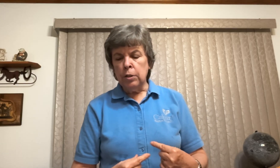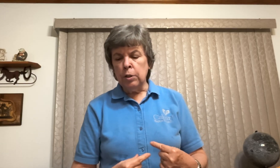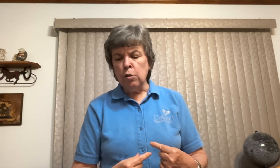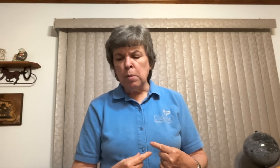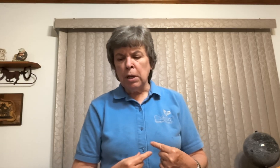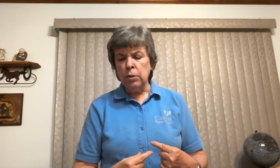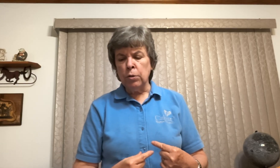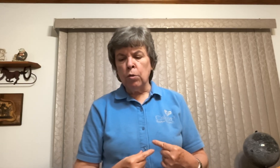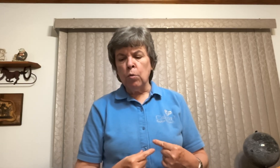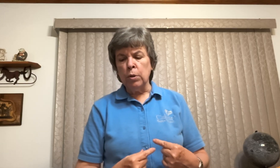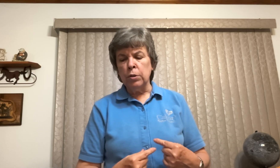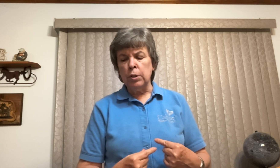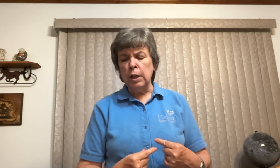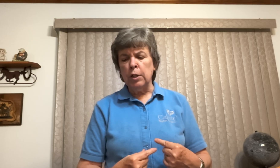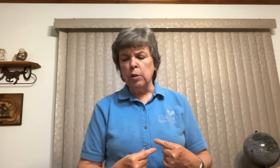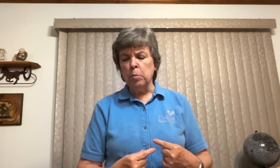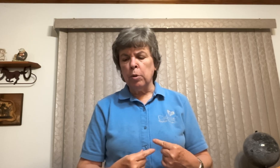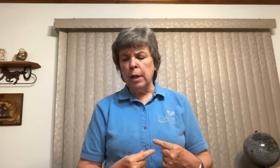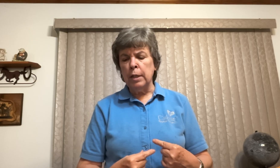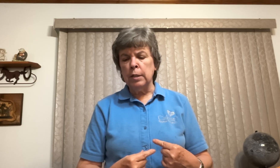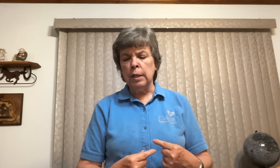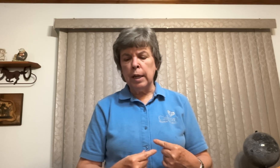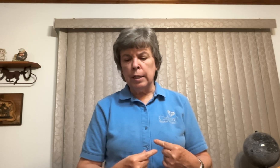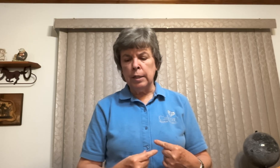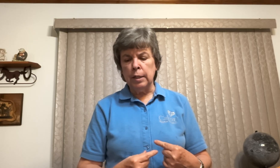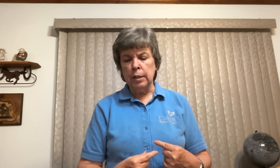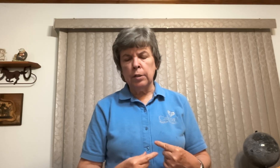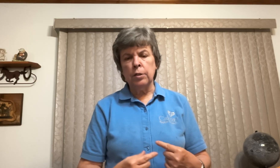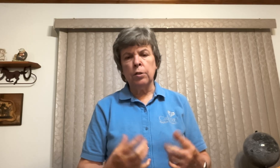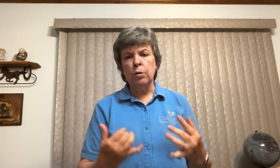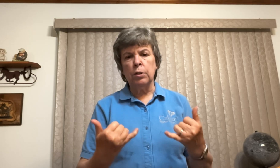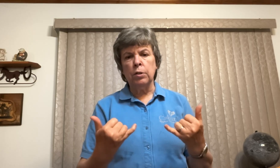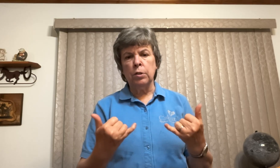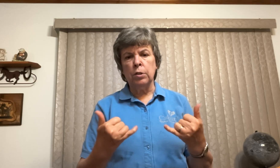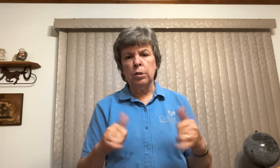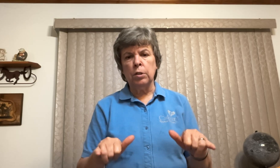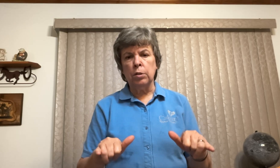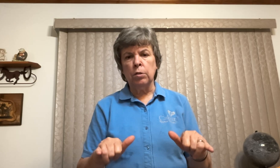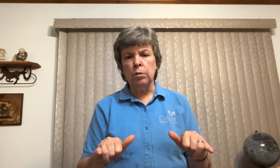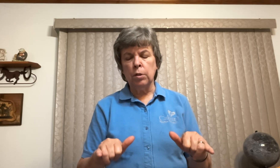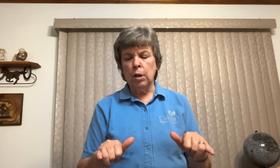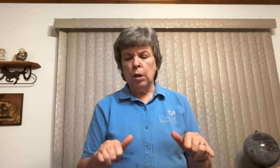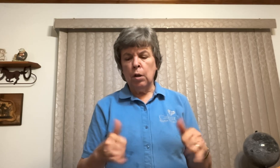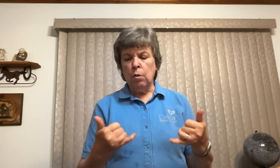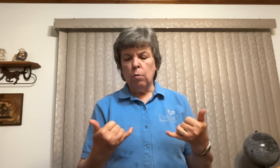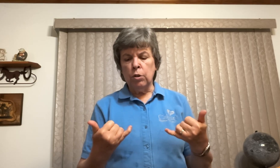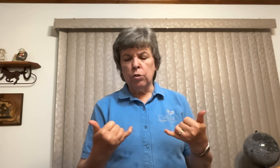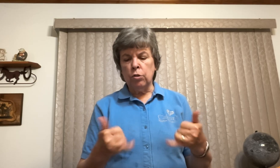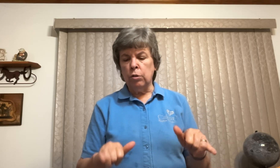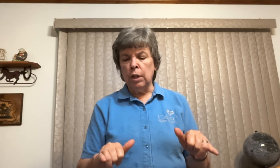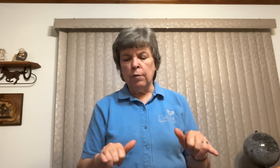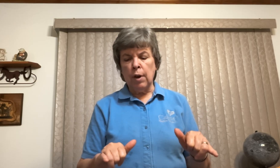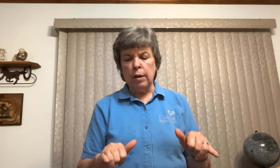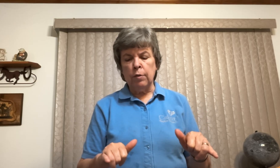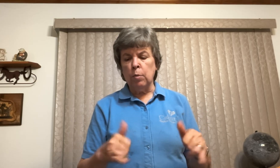Still my soul will sing your praise unending. So this is still, which you could leave out if you want